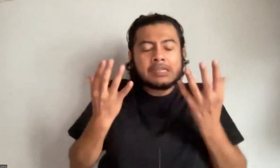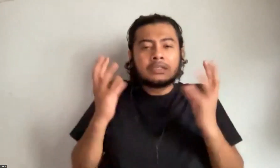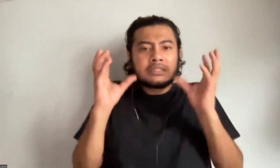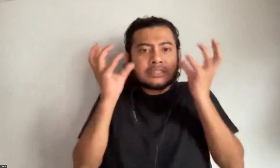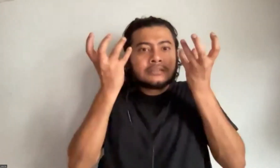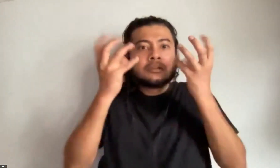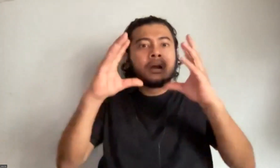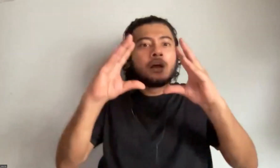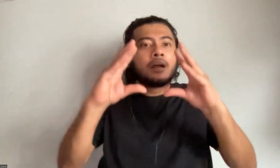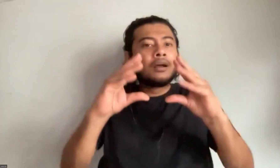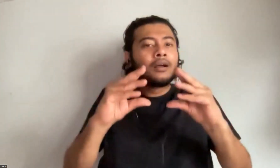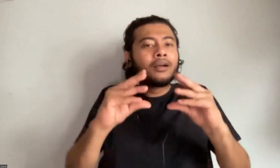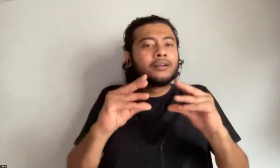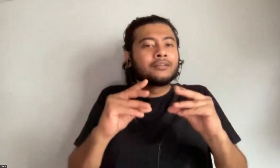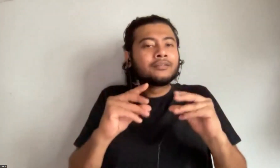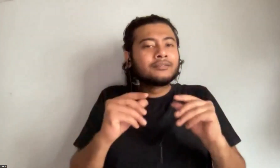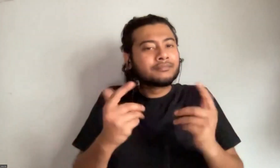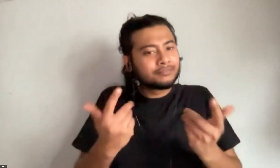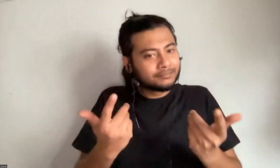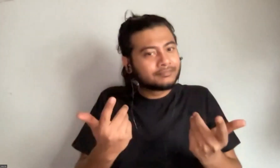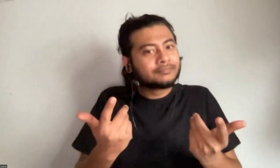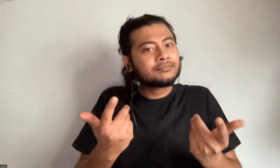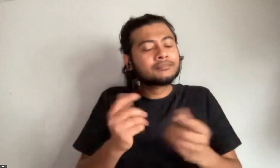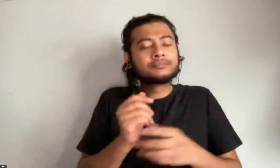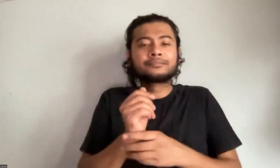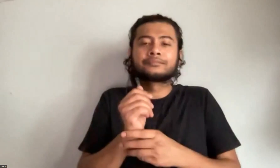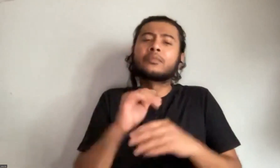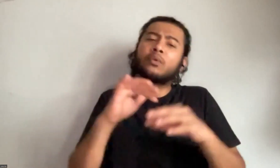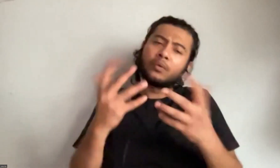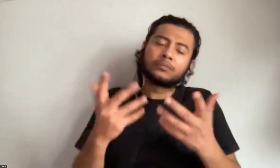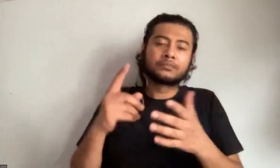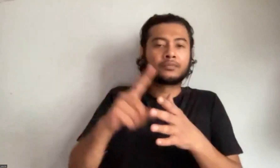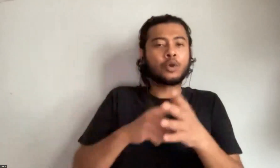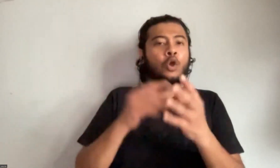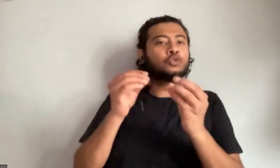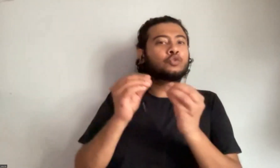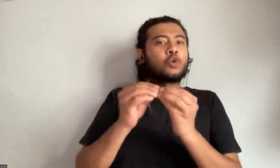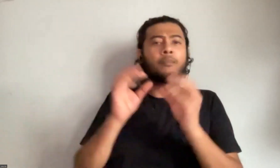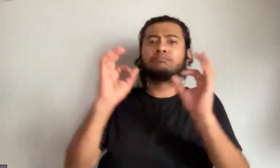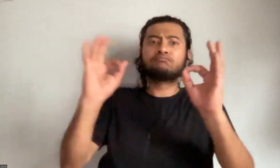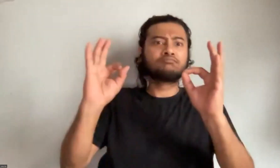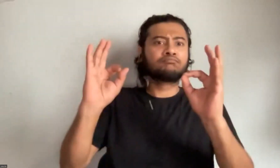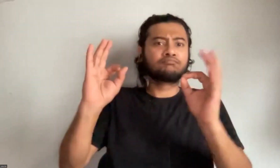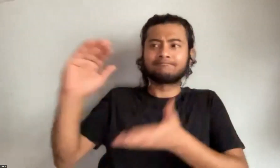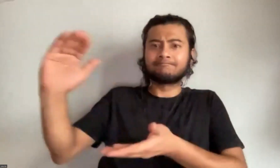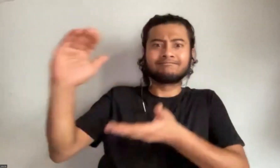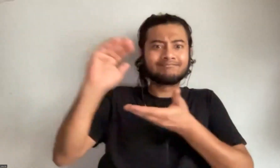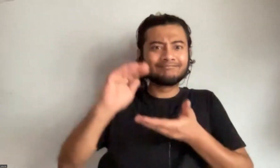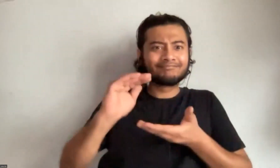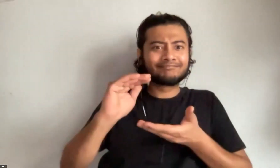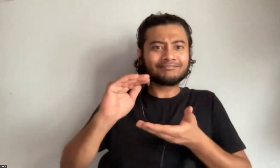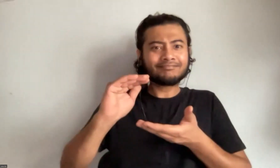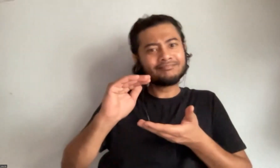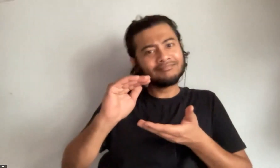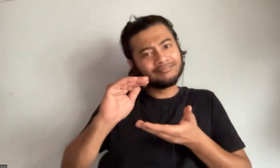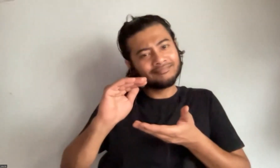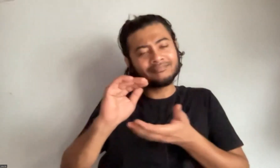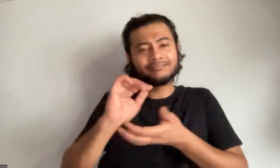share your happiness with? You should share it with Krishna. And when there is something very terrible that has happened in your life, at that